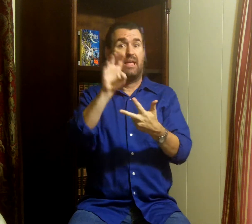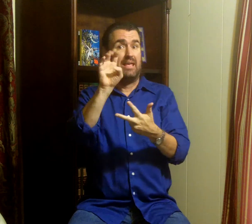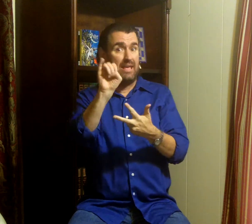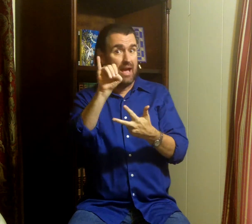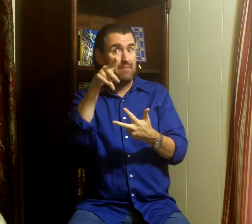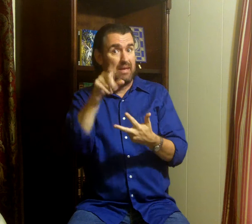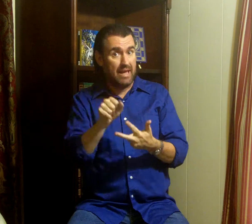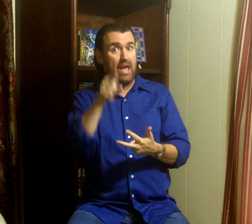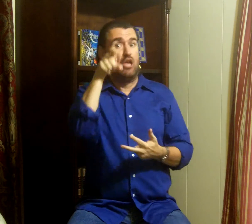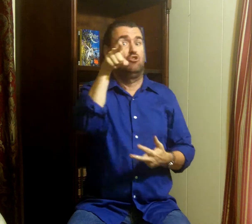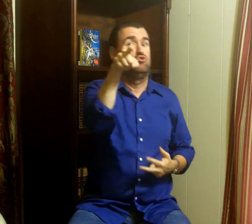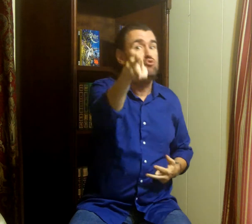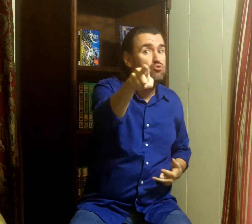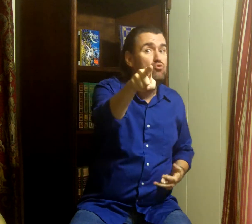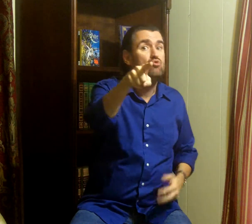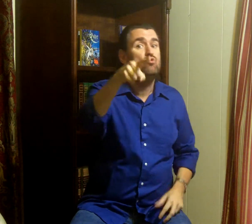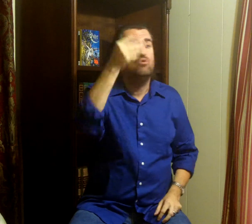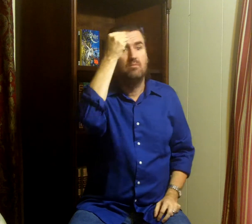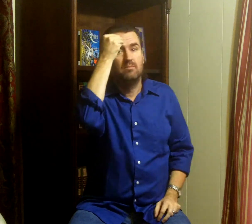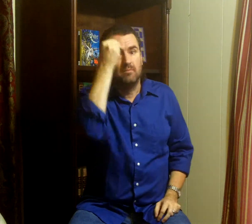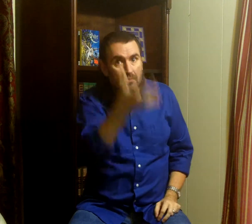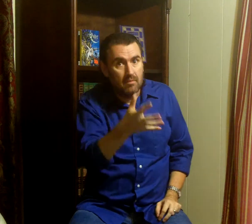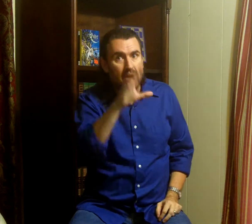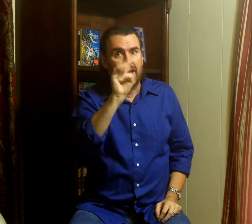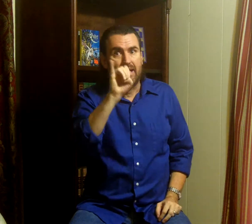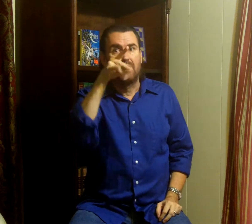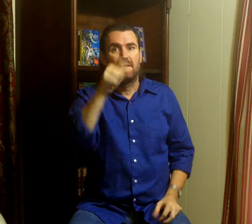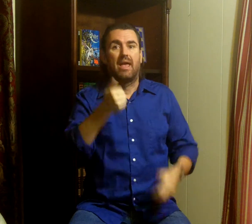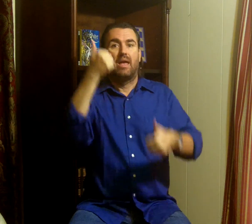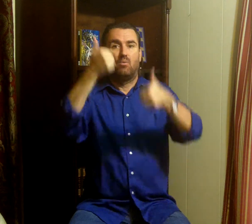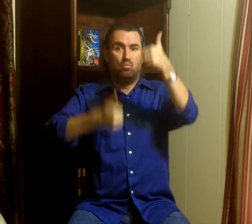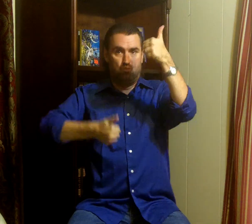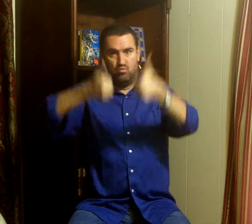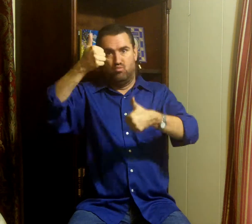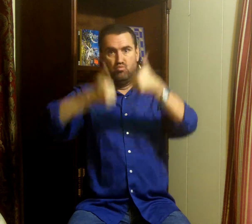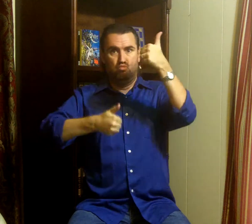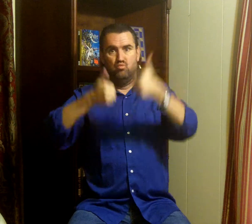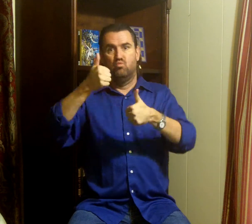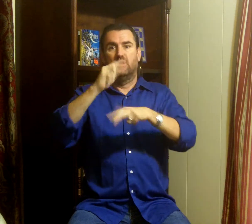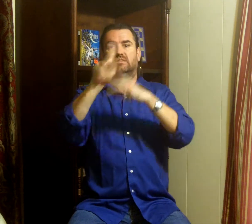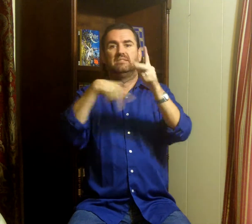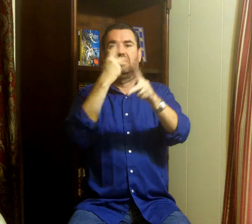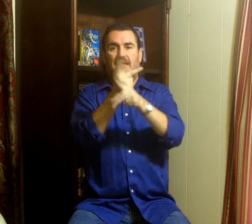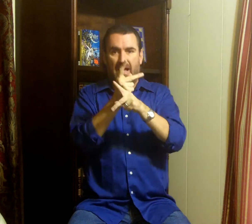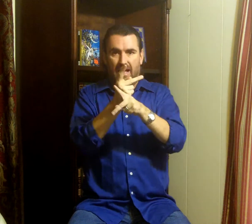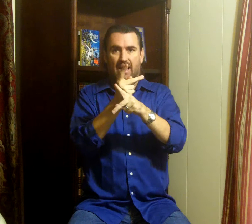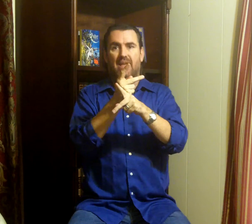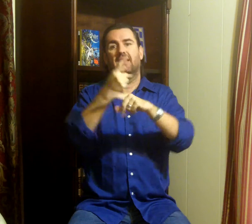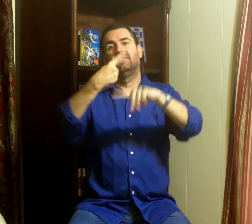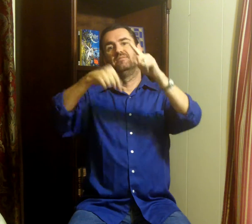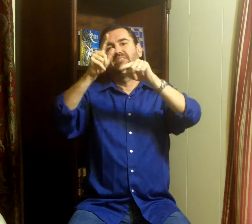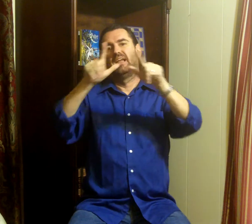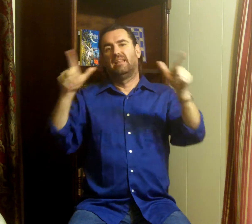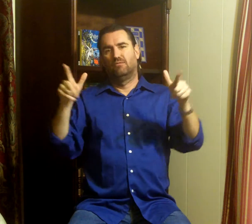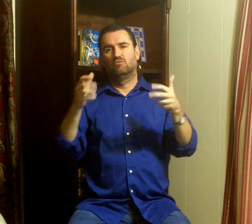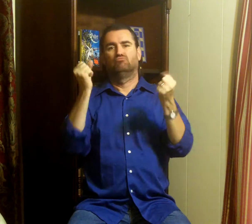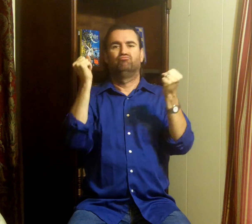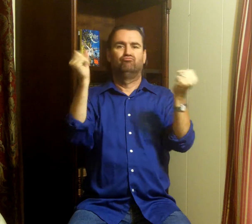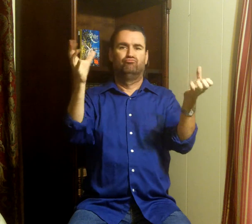ASL features, or essentially ASL. And so, and that also helps them determine the receptive